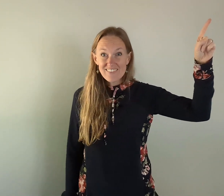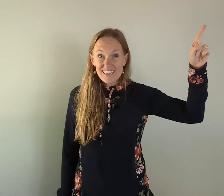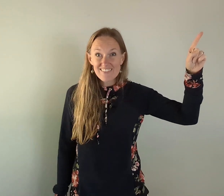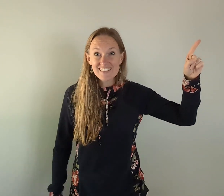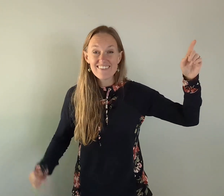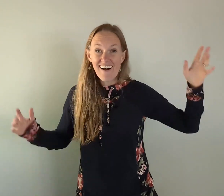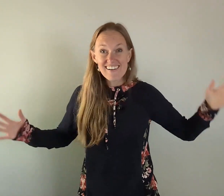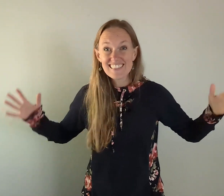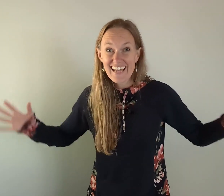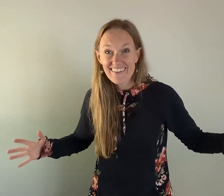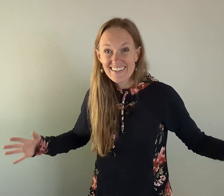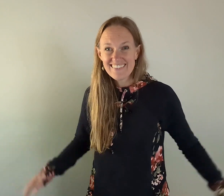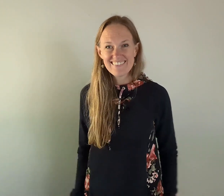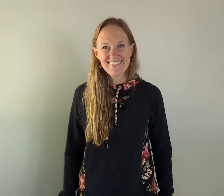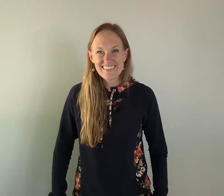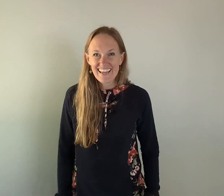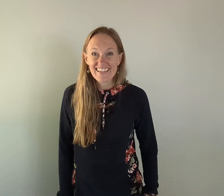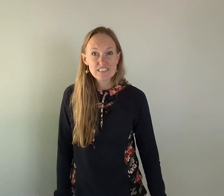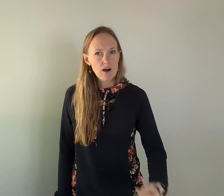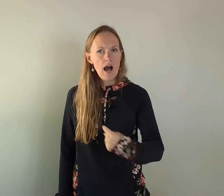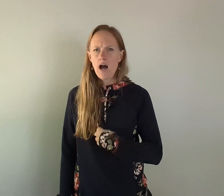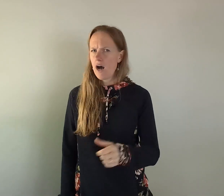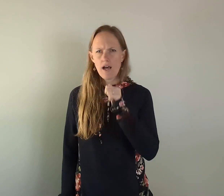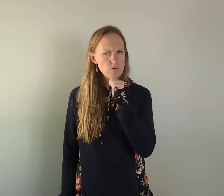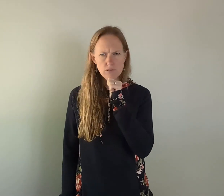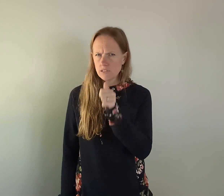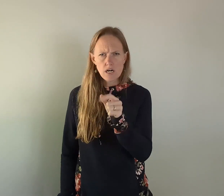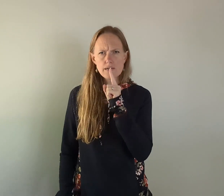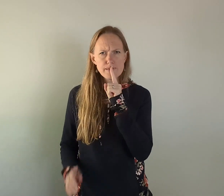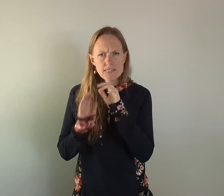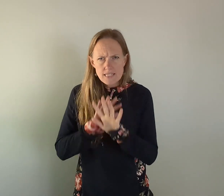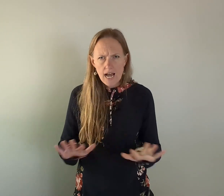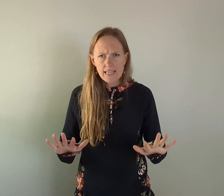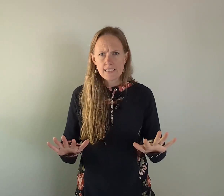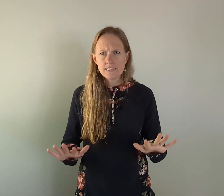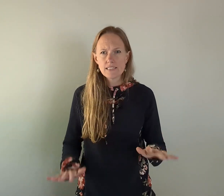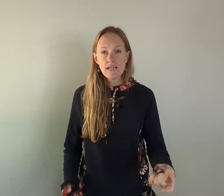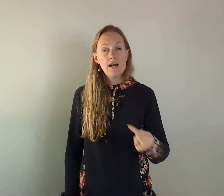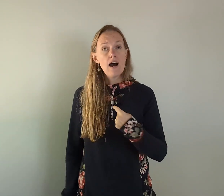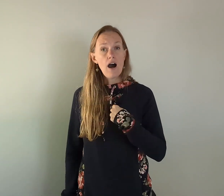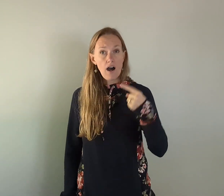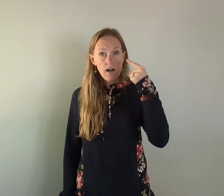and then we'll do it all together. Okay, so I will not be silent.